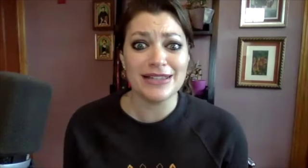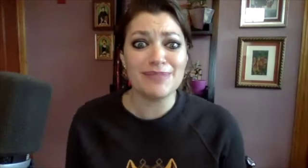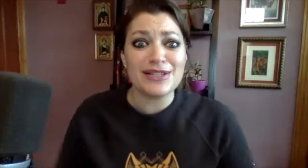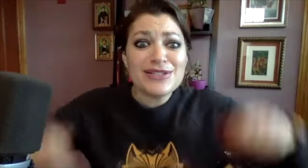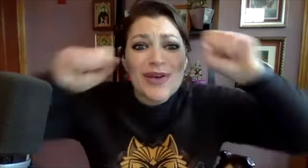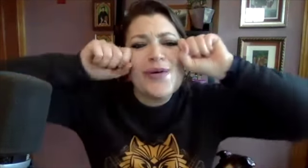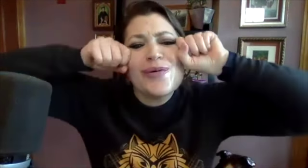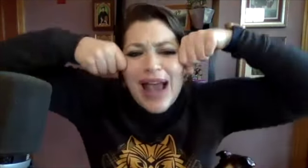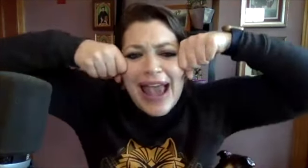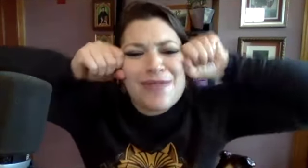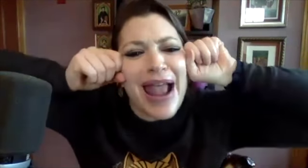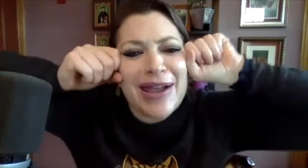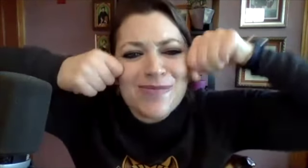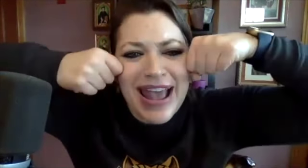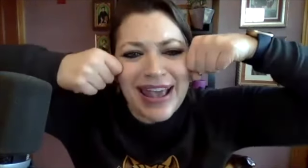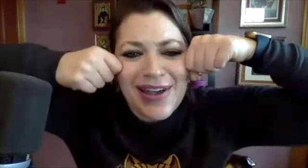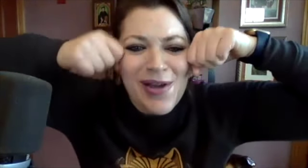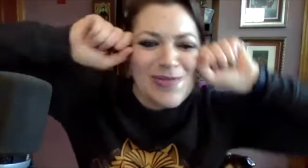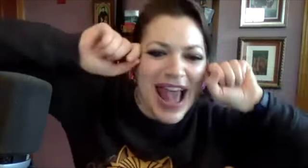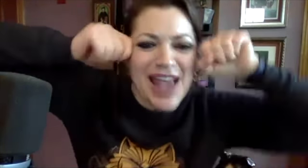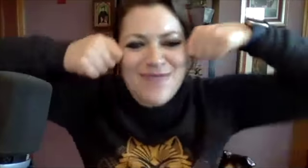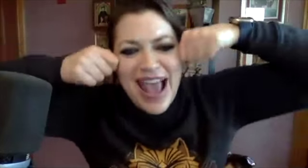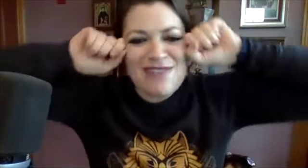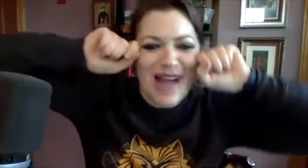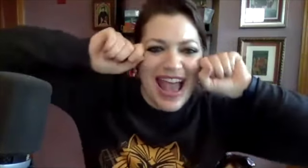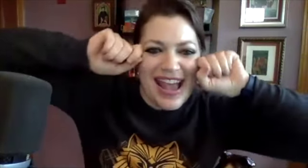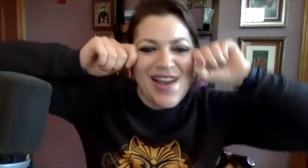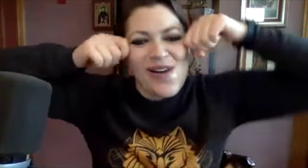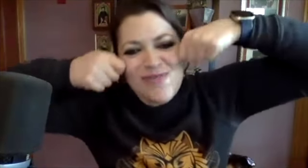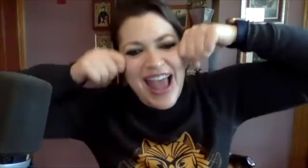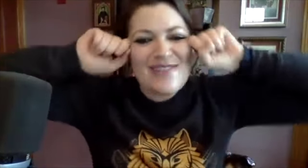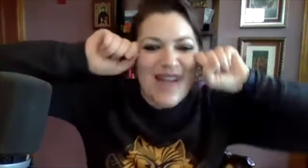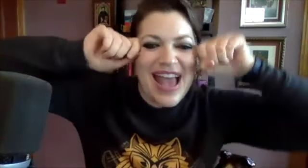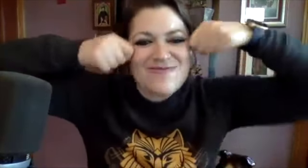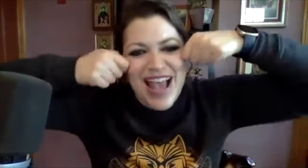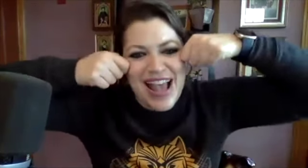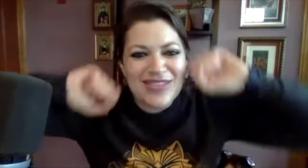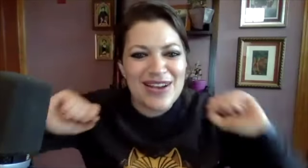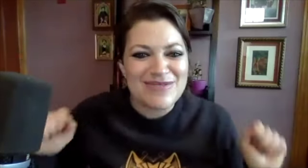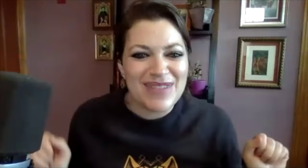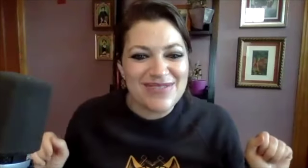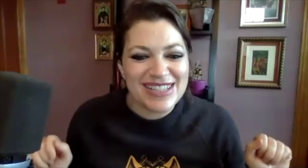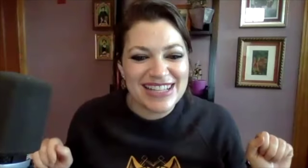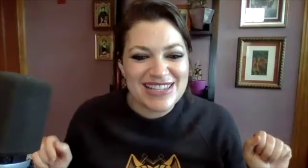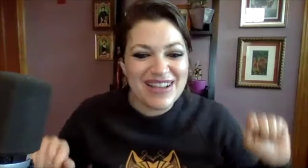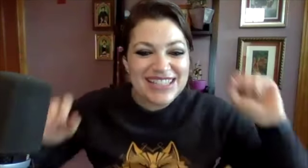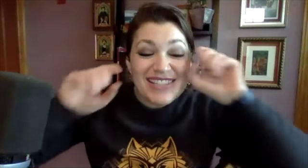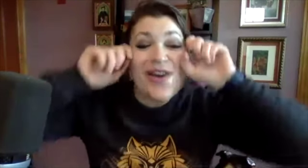the bus go wah, wah, wah, wah, wah, wah, wah, wah, wah. The babies on the bus go